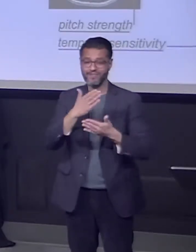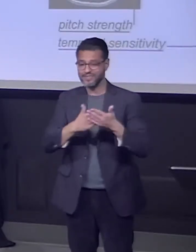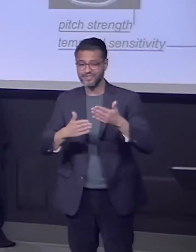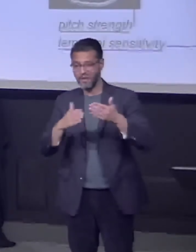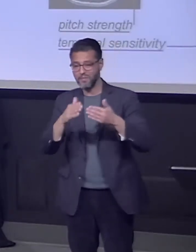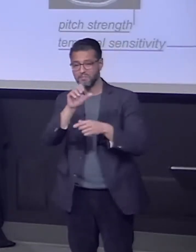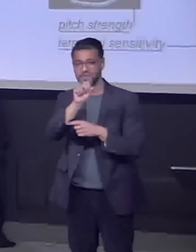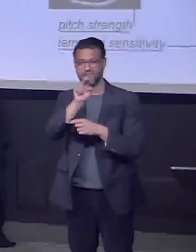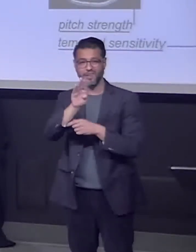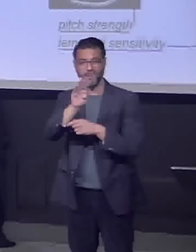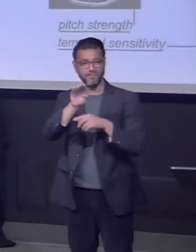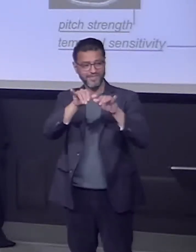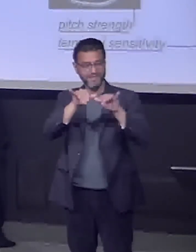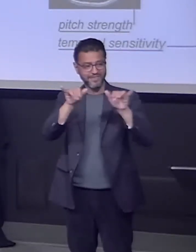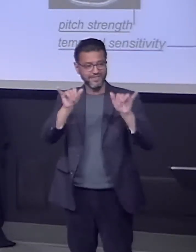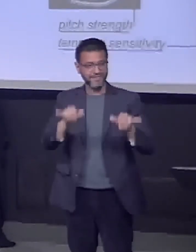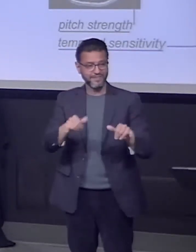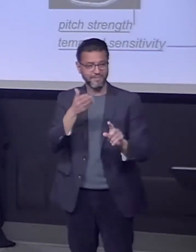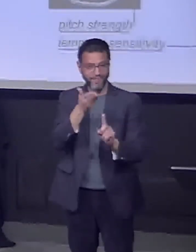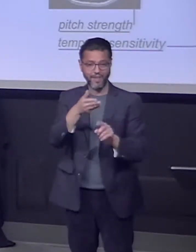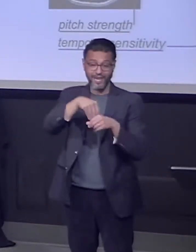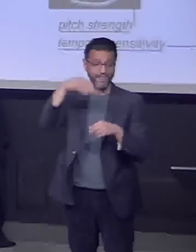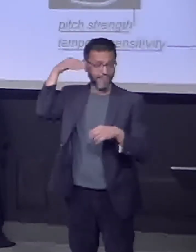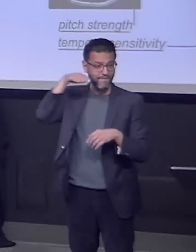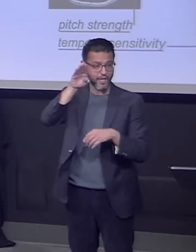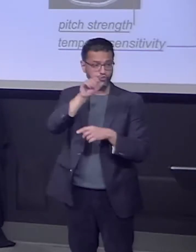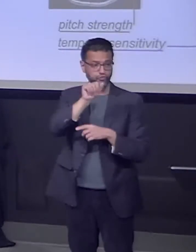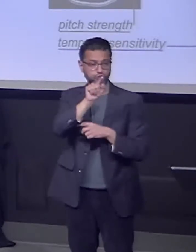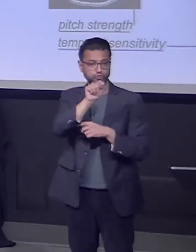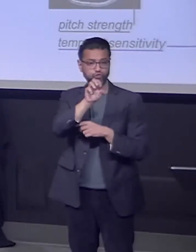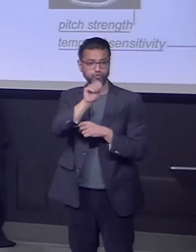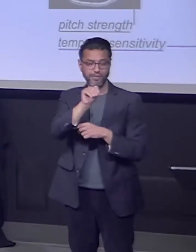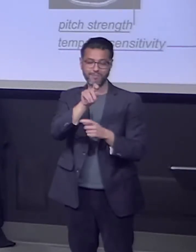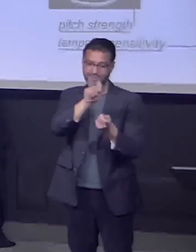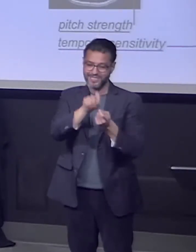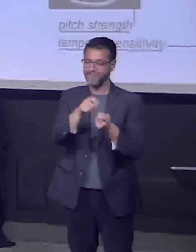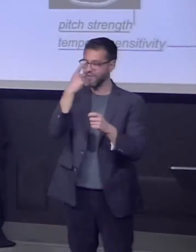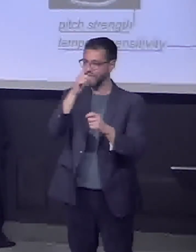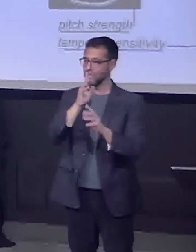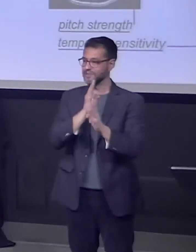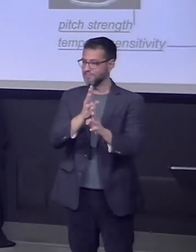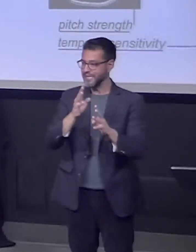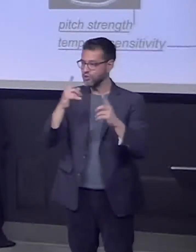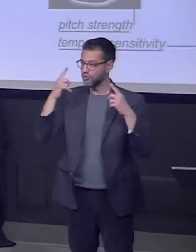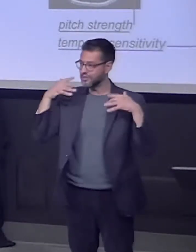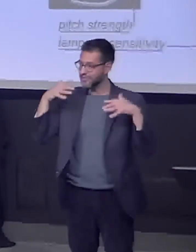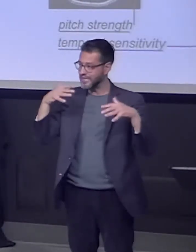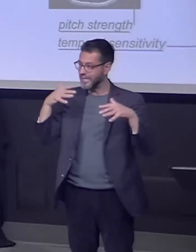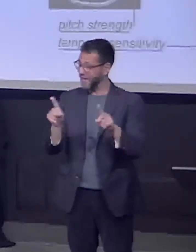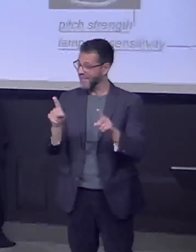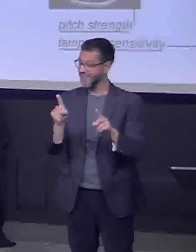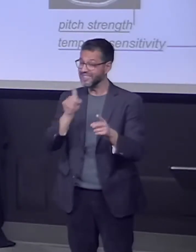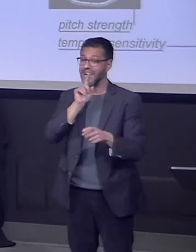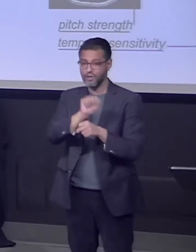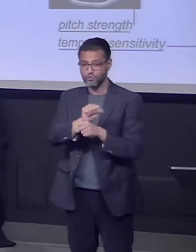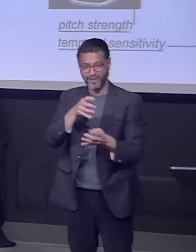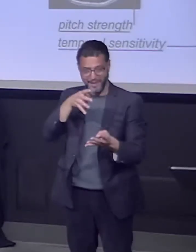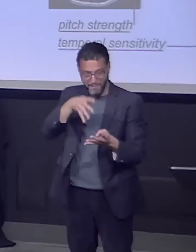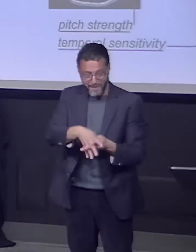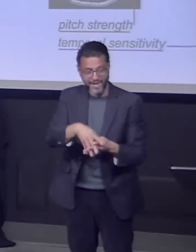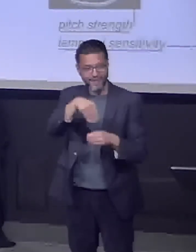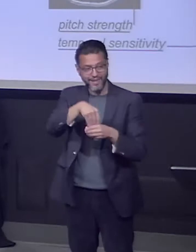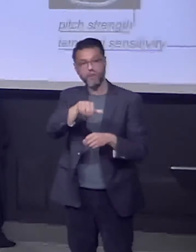is specific for speech sounds, but it is embedded within other object categories